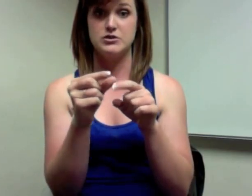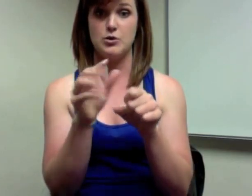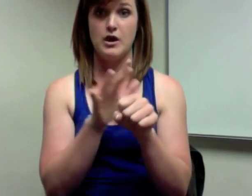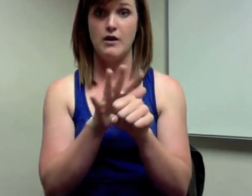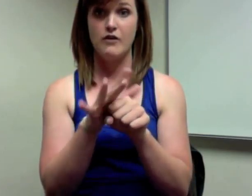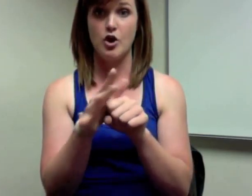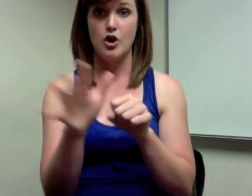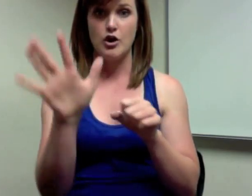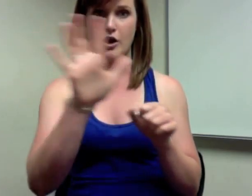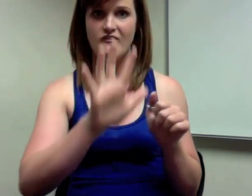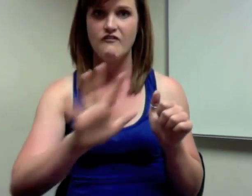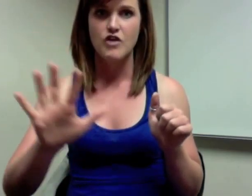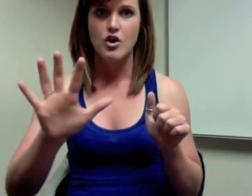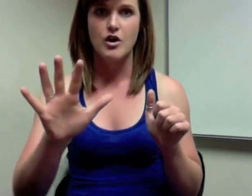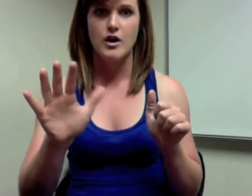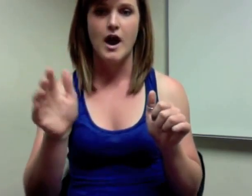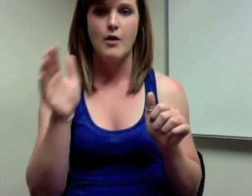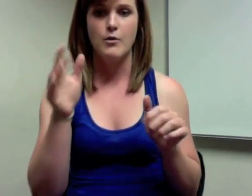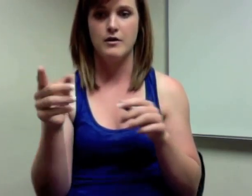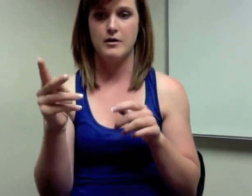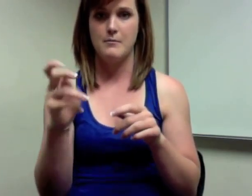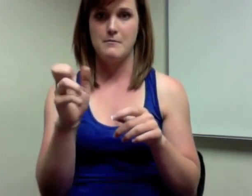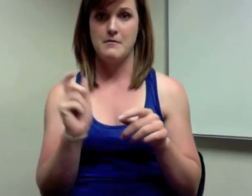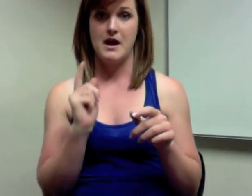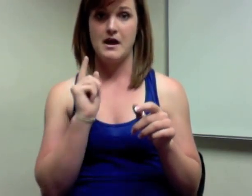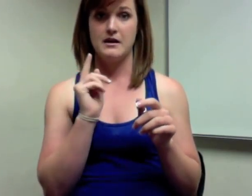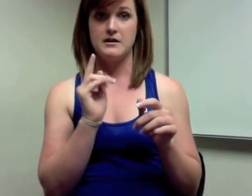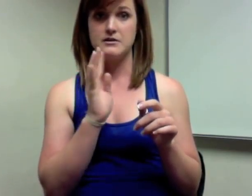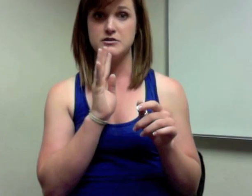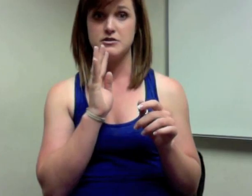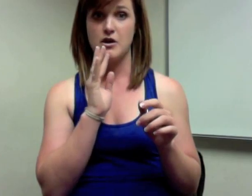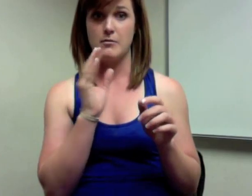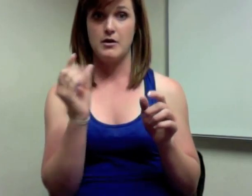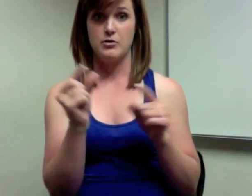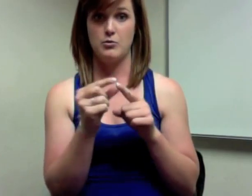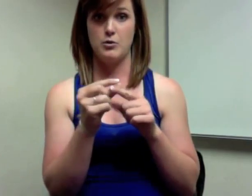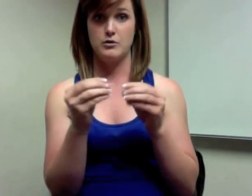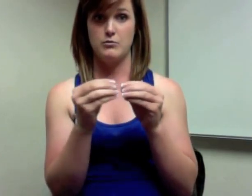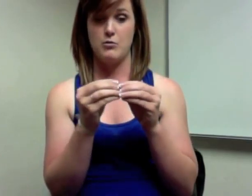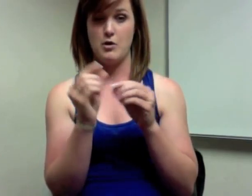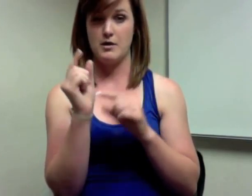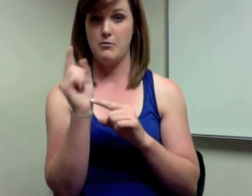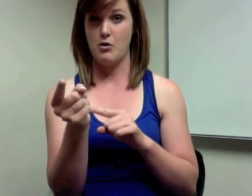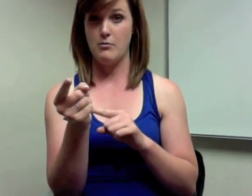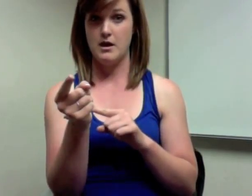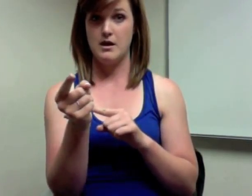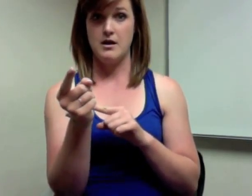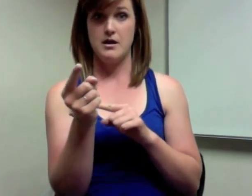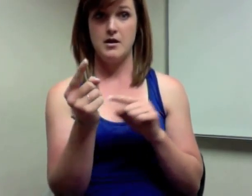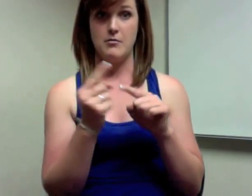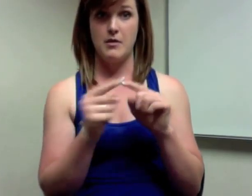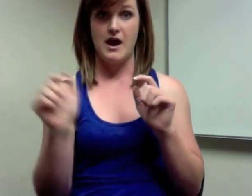Now, I'm going to come back and talk about these in just a little more, just a moment. But area means to